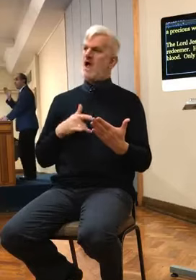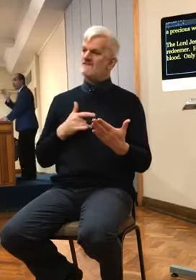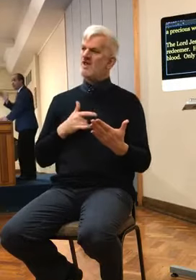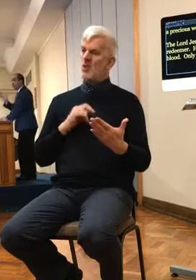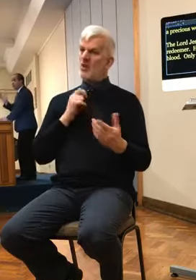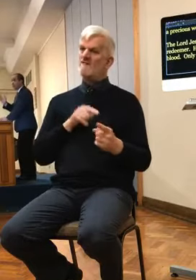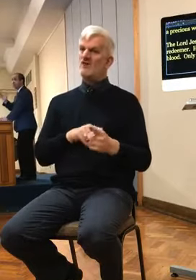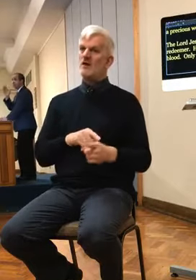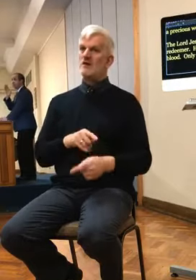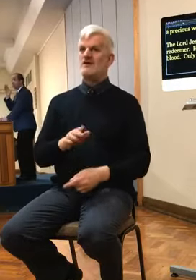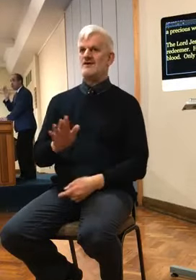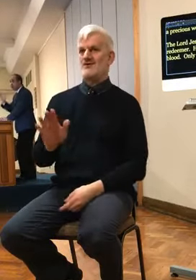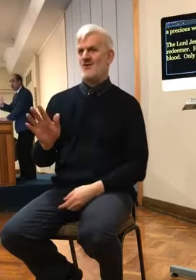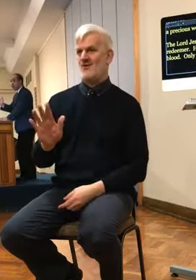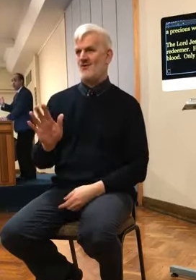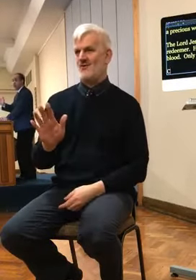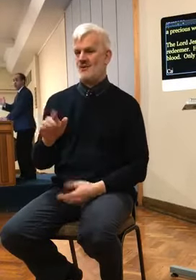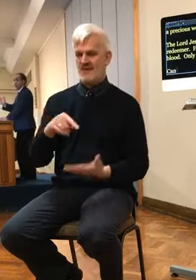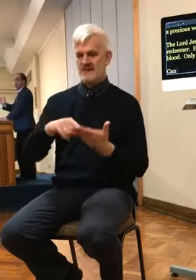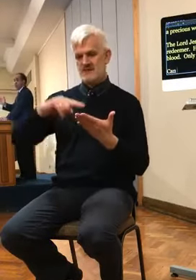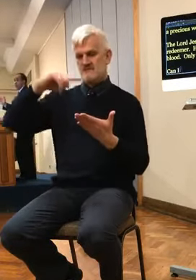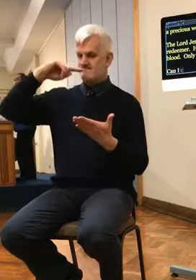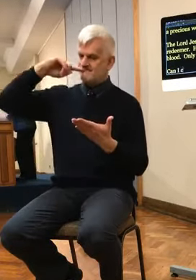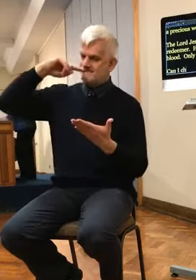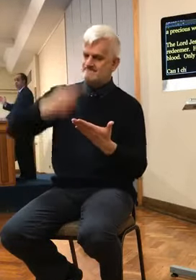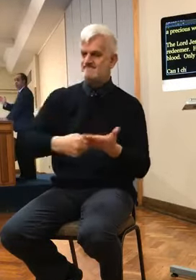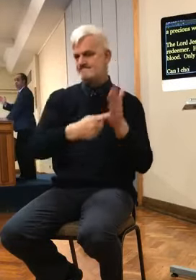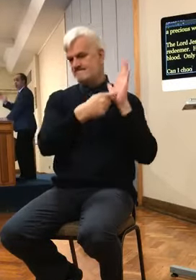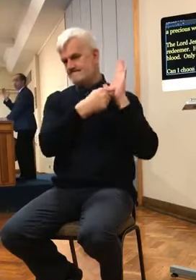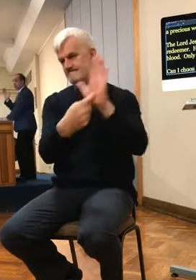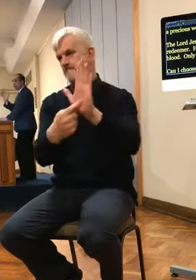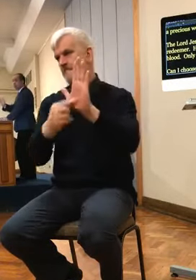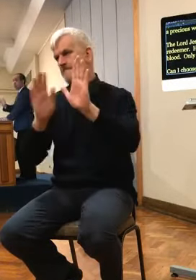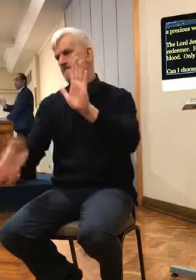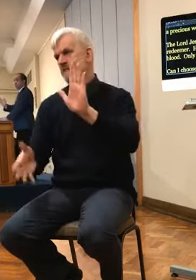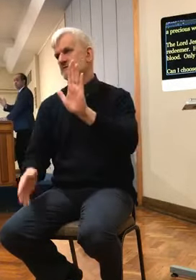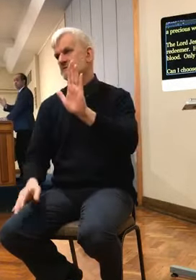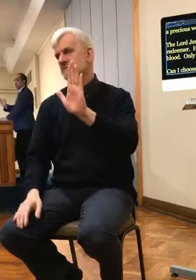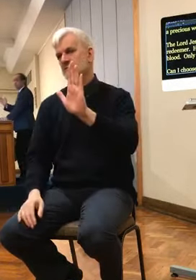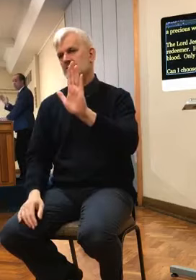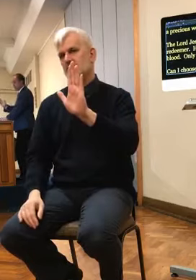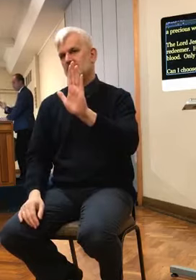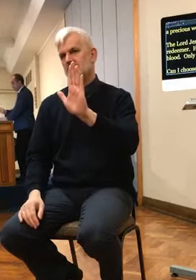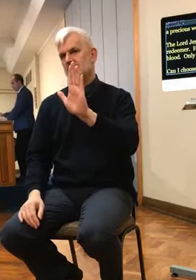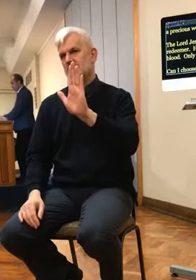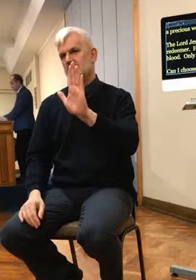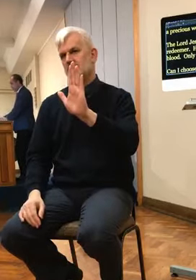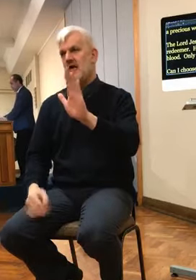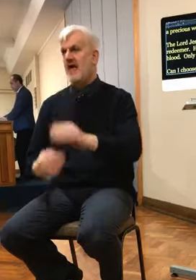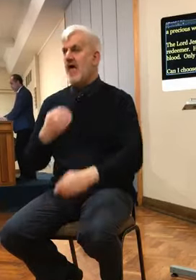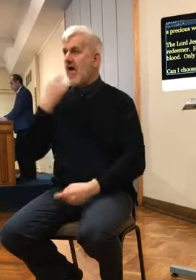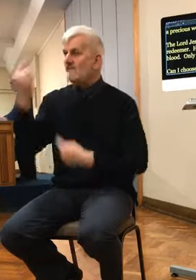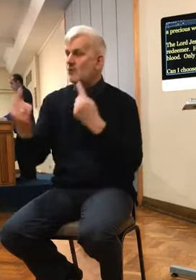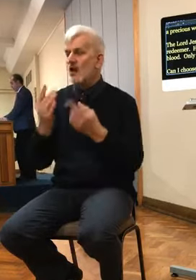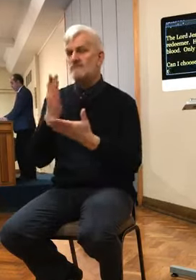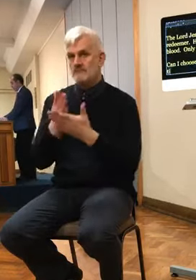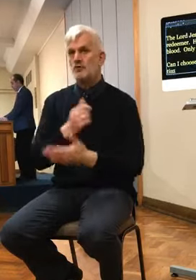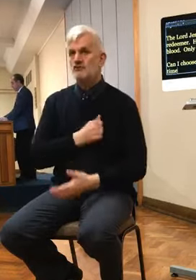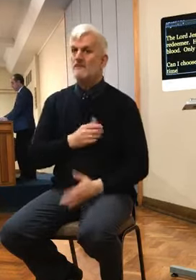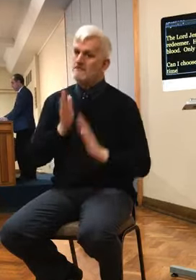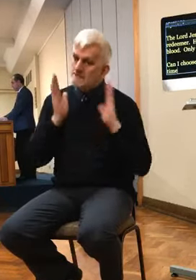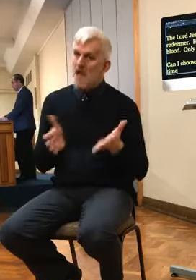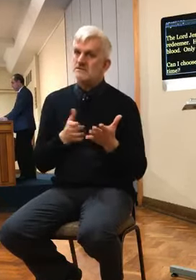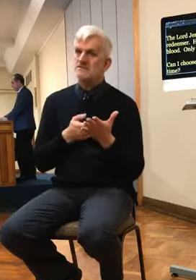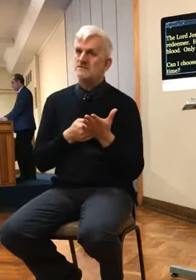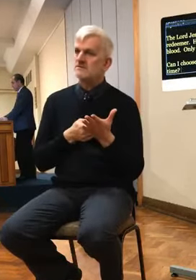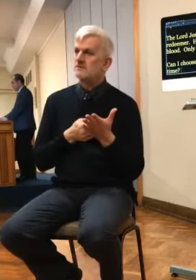the redeeming here is a command. It is compulsory to every child of God. And what